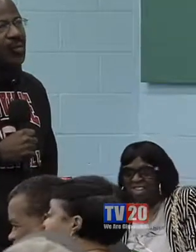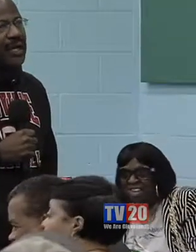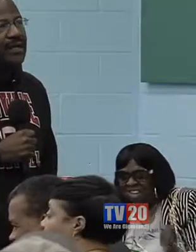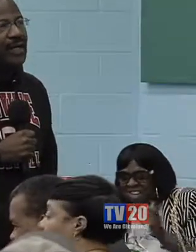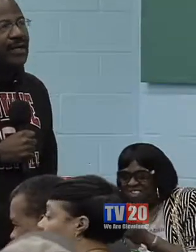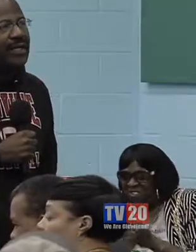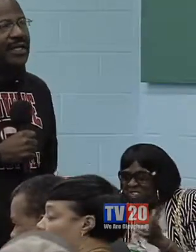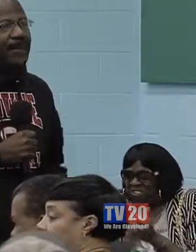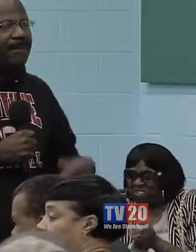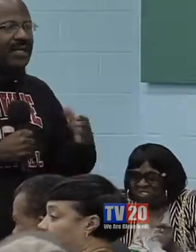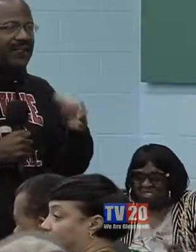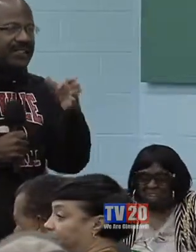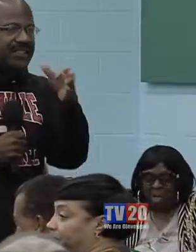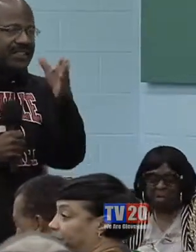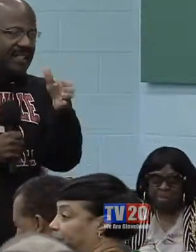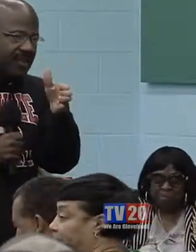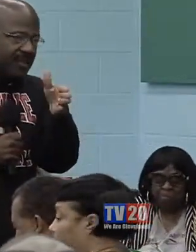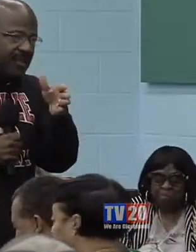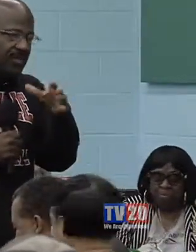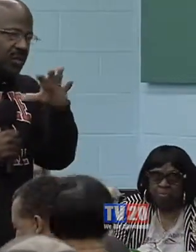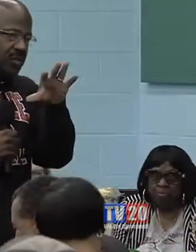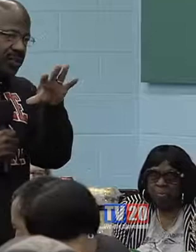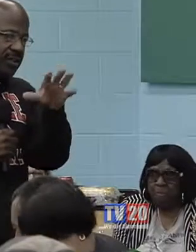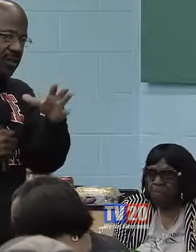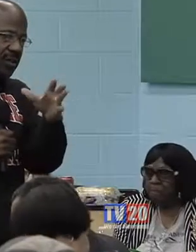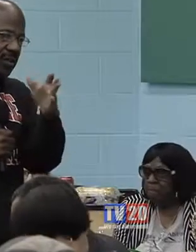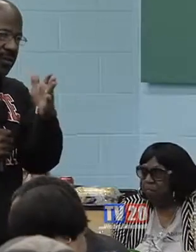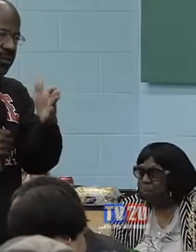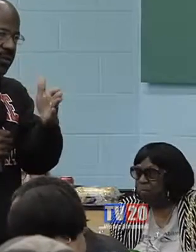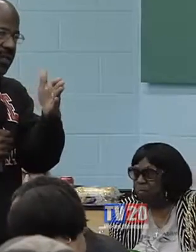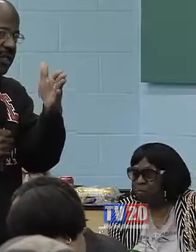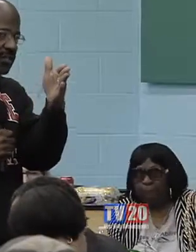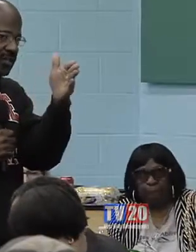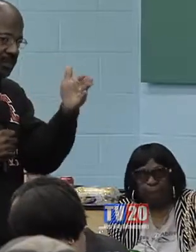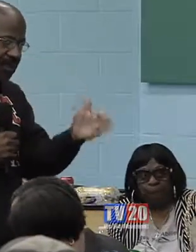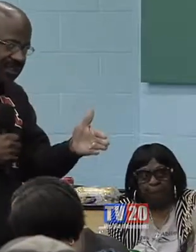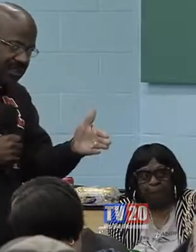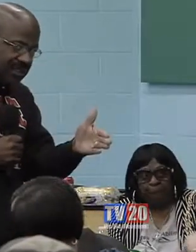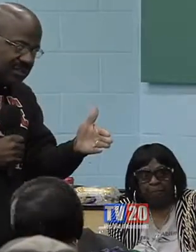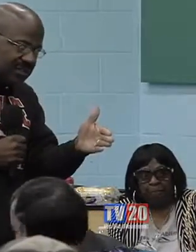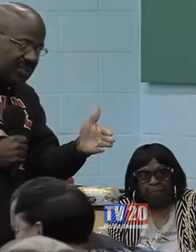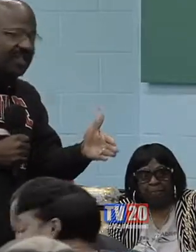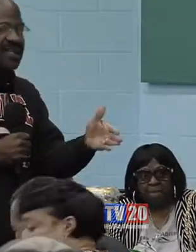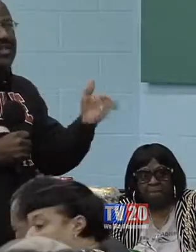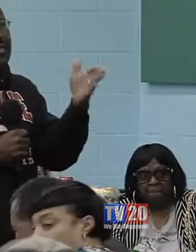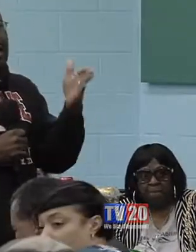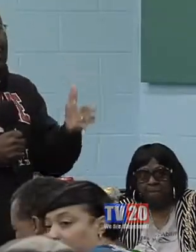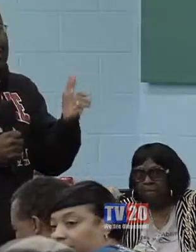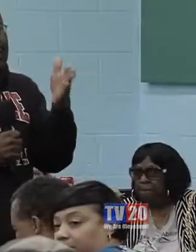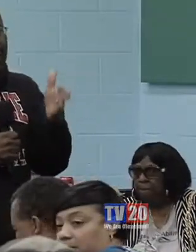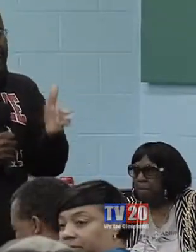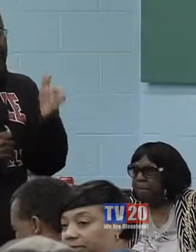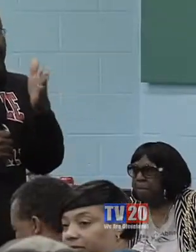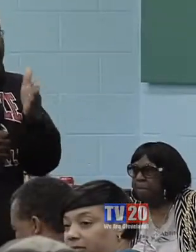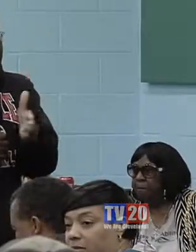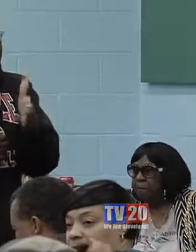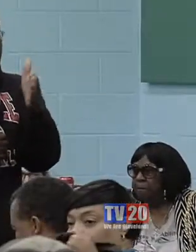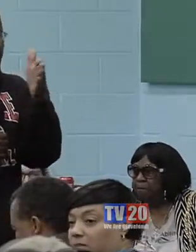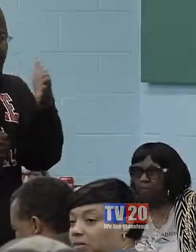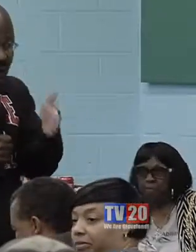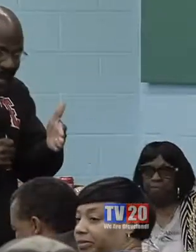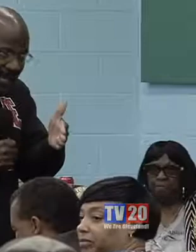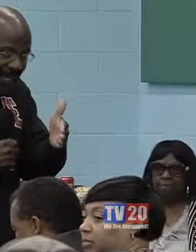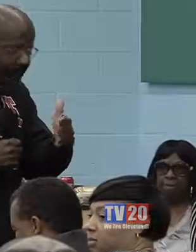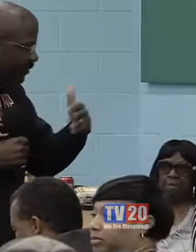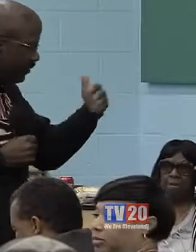Because you know what? It benefits them, because what the school don't want to do when they do suspension, it's always a cause and a condition